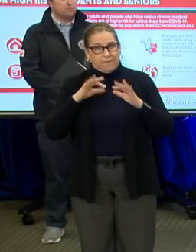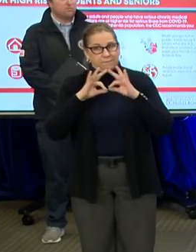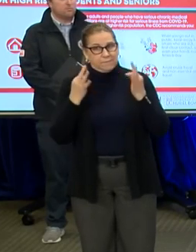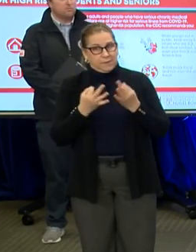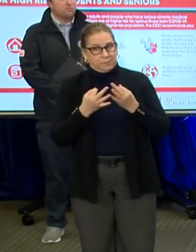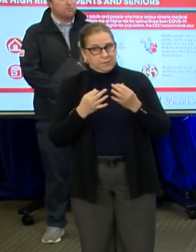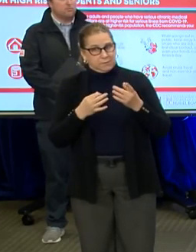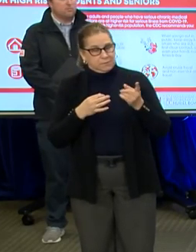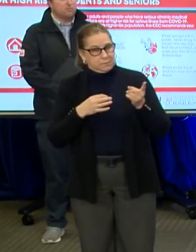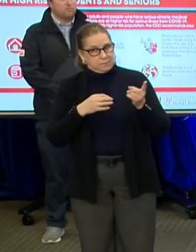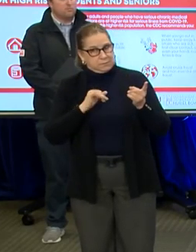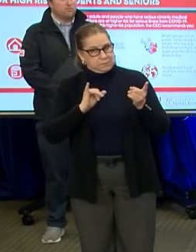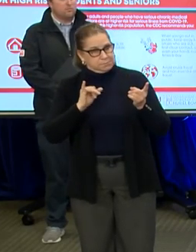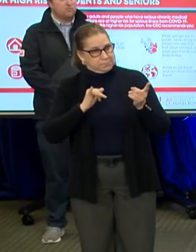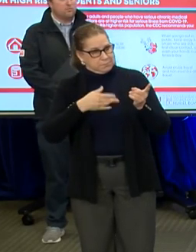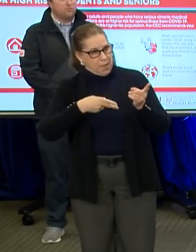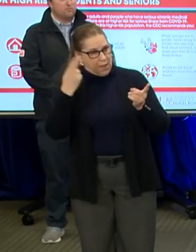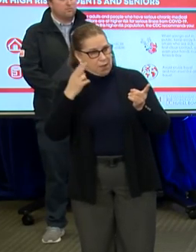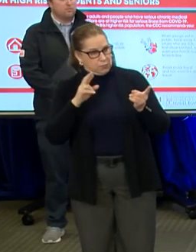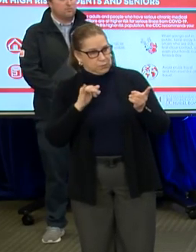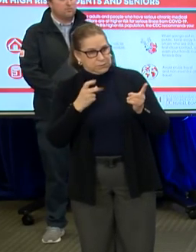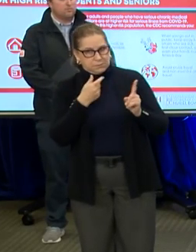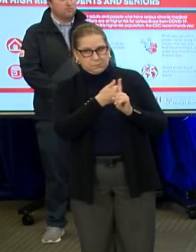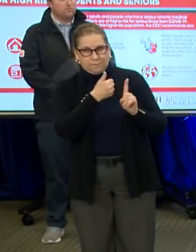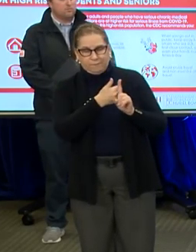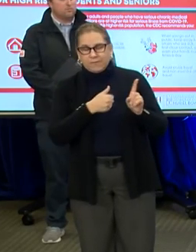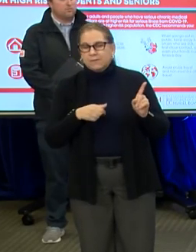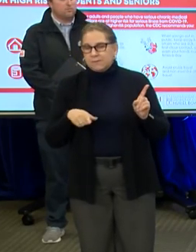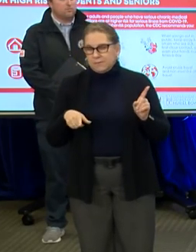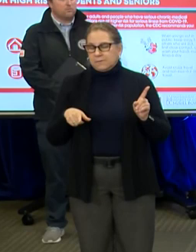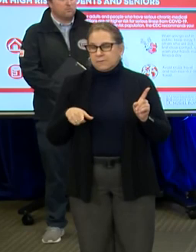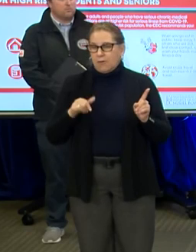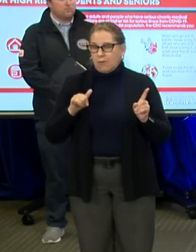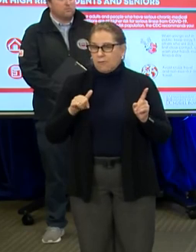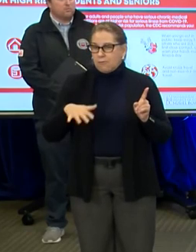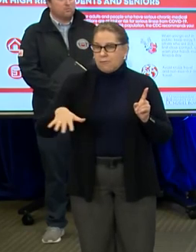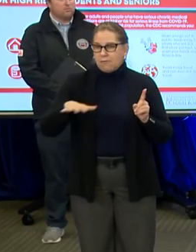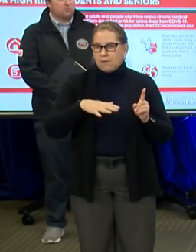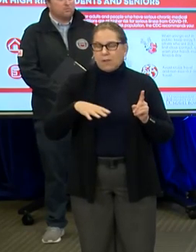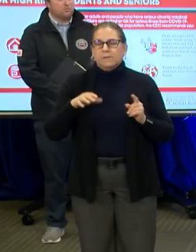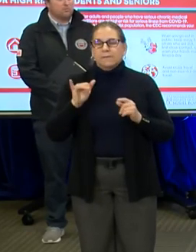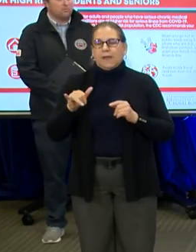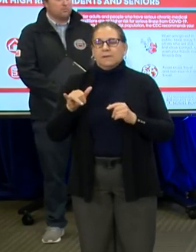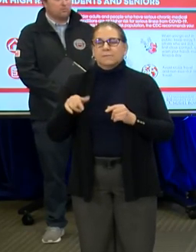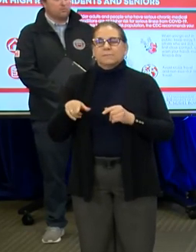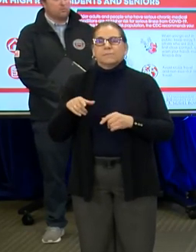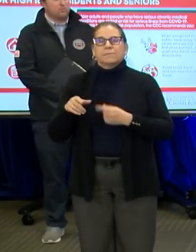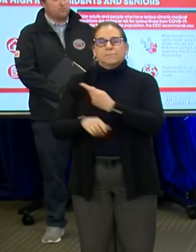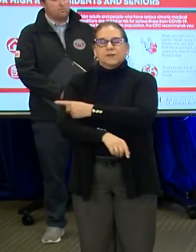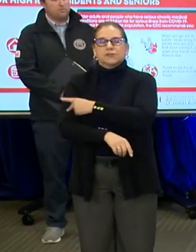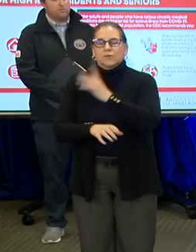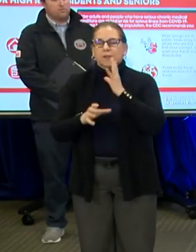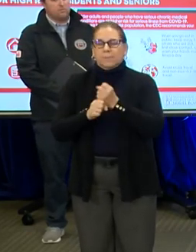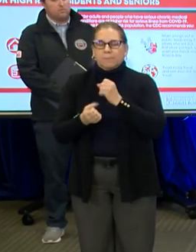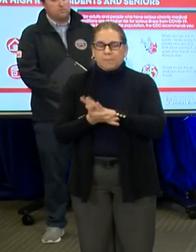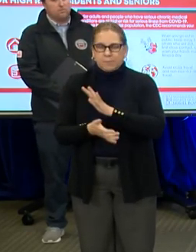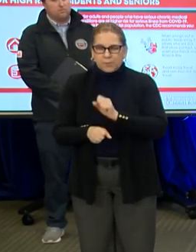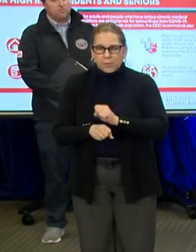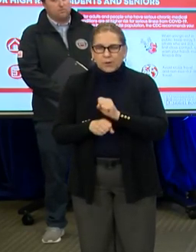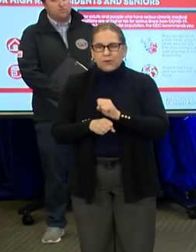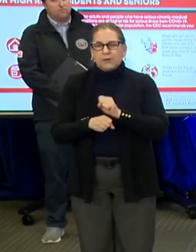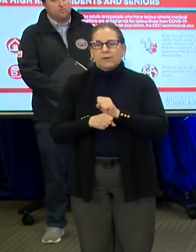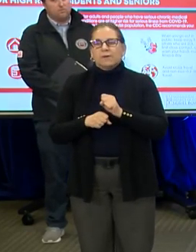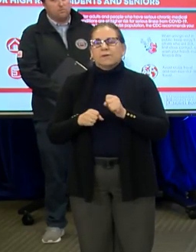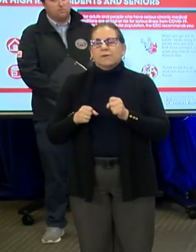category. All referred patients receive the necessary paperwork and directions to access the drive-through